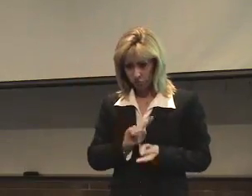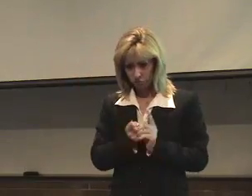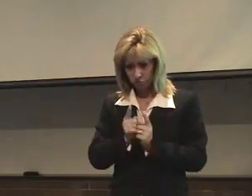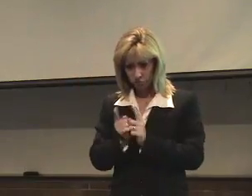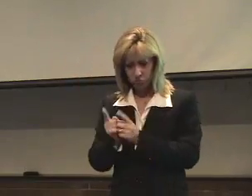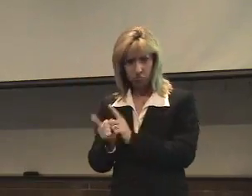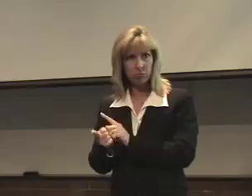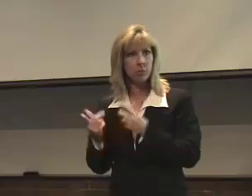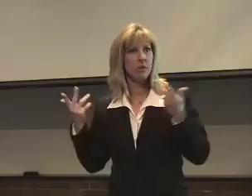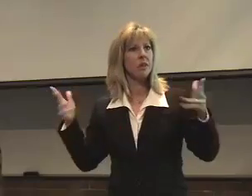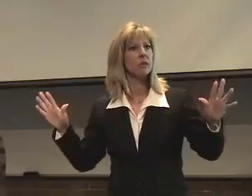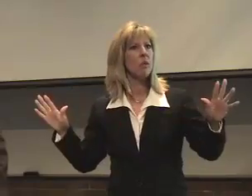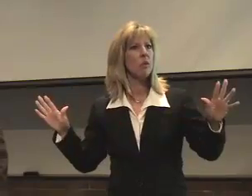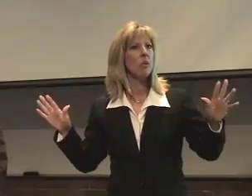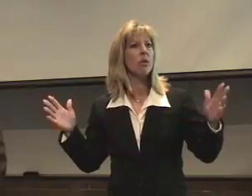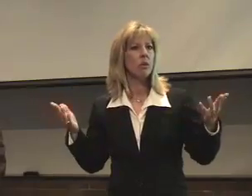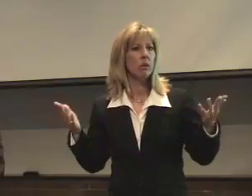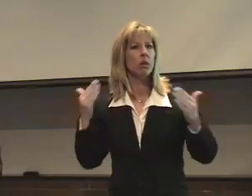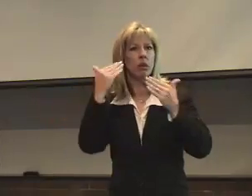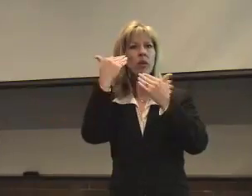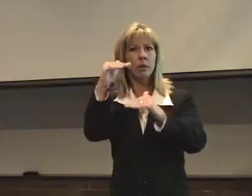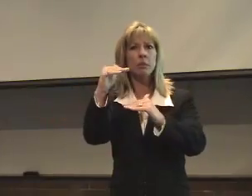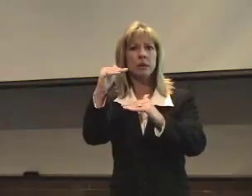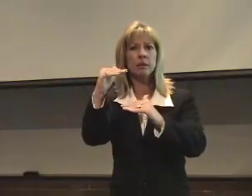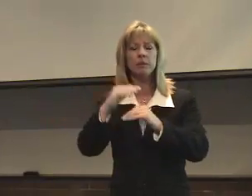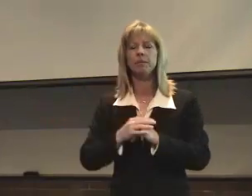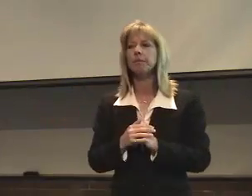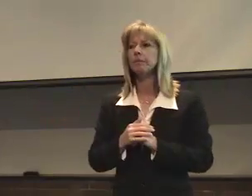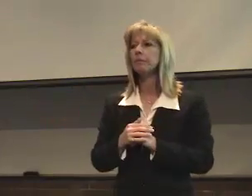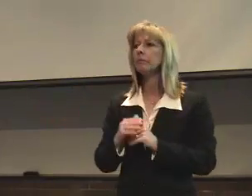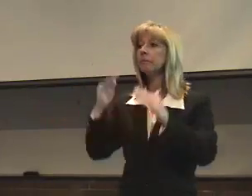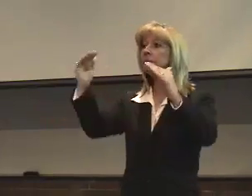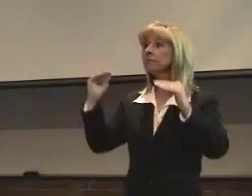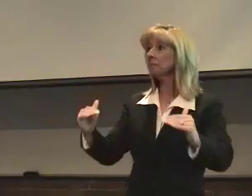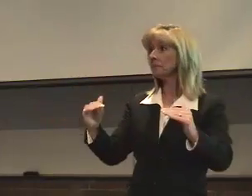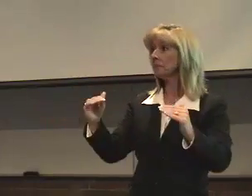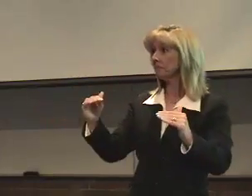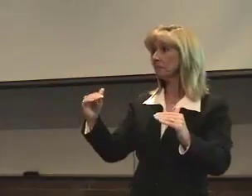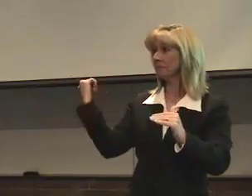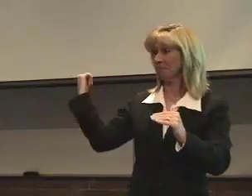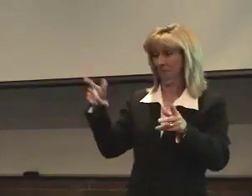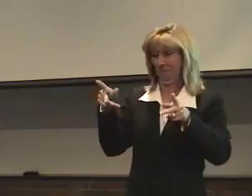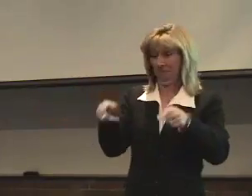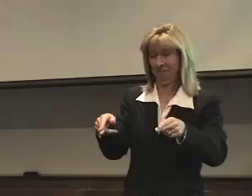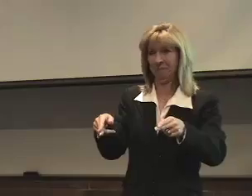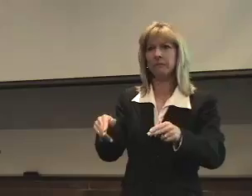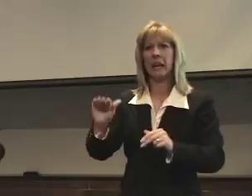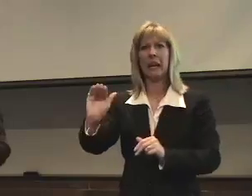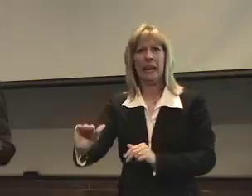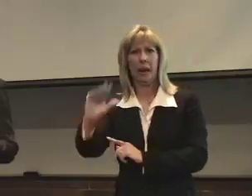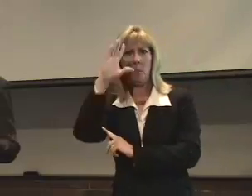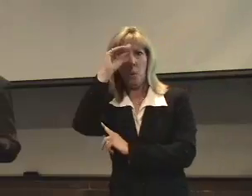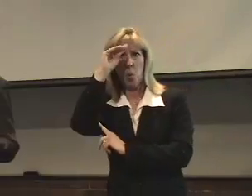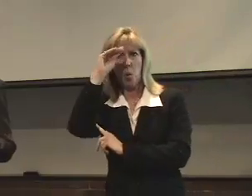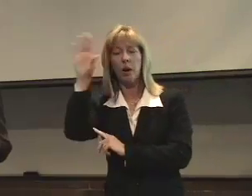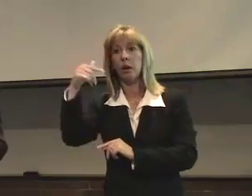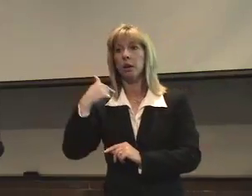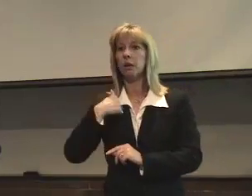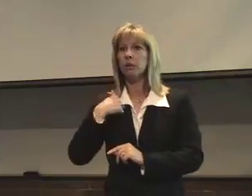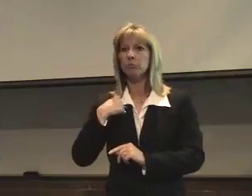This clip is a clip of a little boy. I test all the kids at the Scranton State School for the Deaf annually with a running